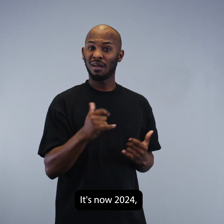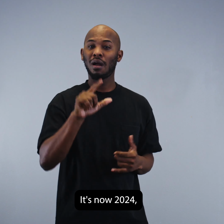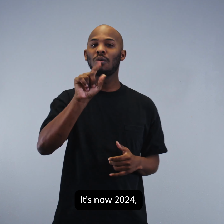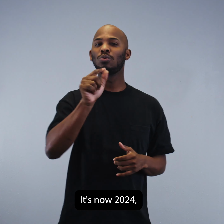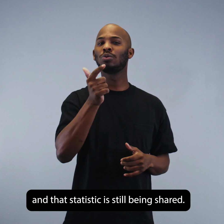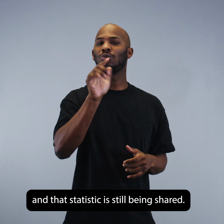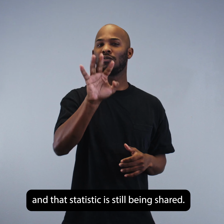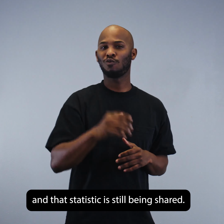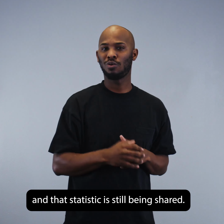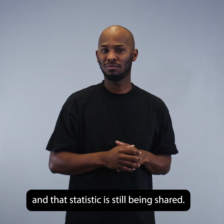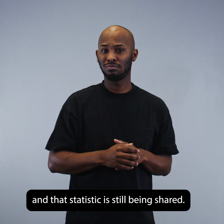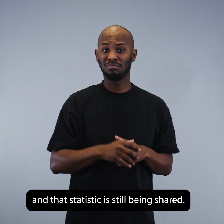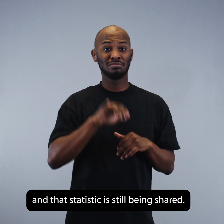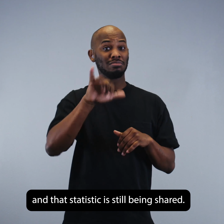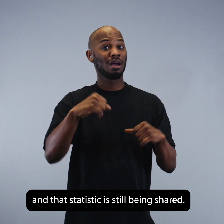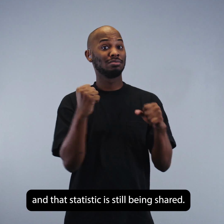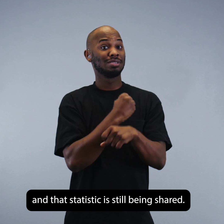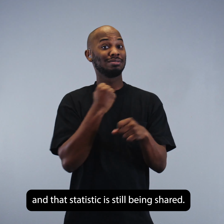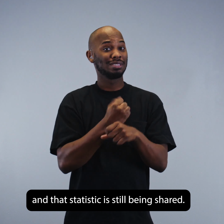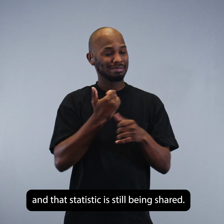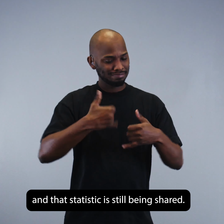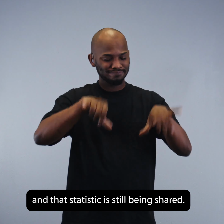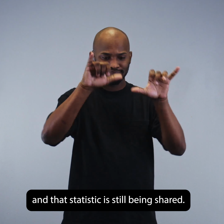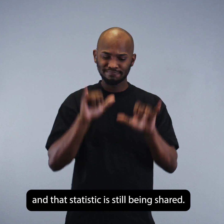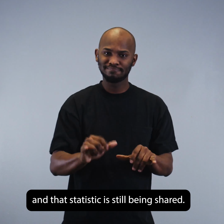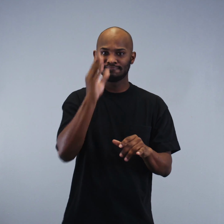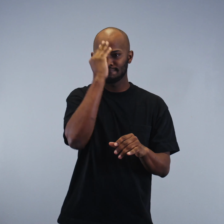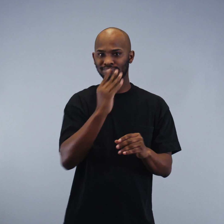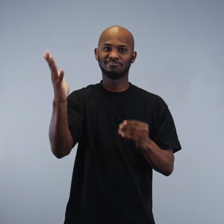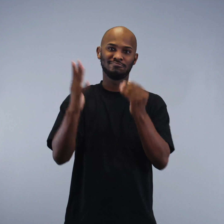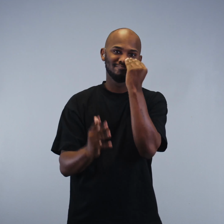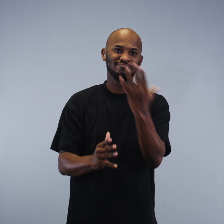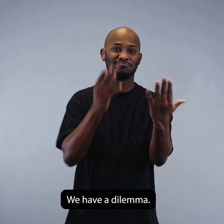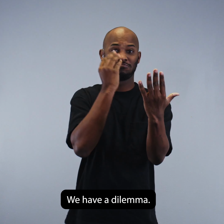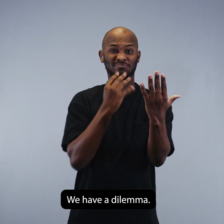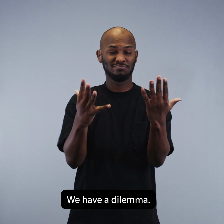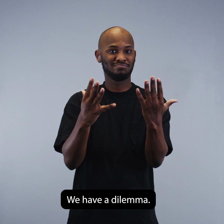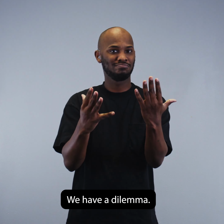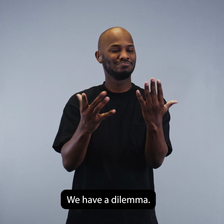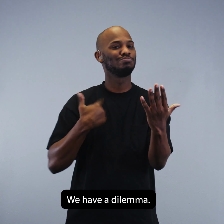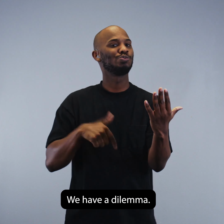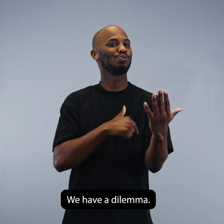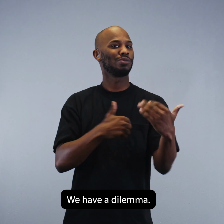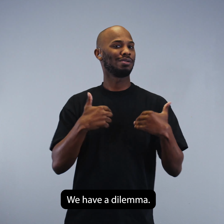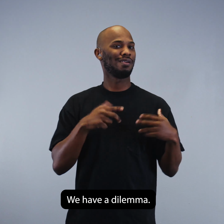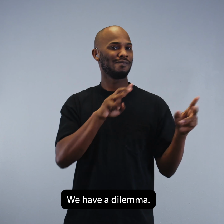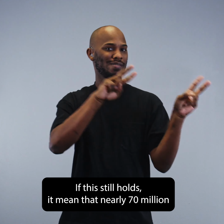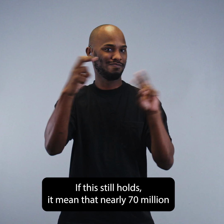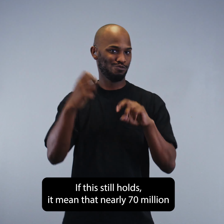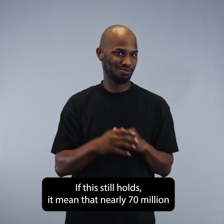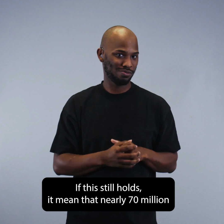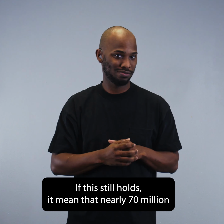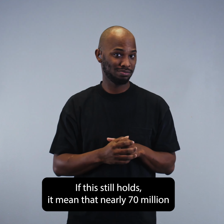2024, and that statistic is still being shared. We have a dilemma. If this